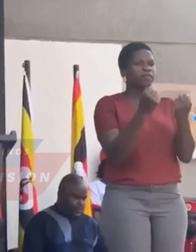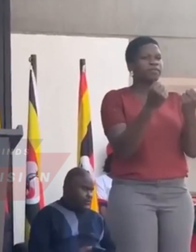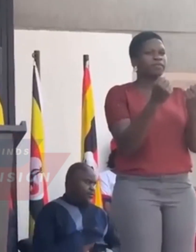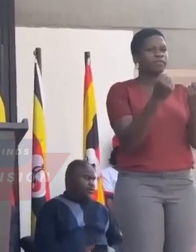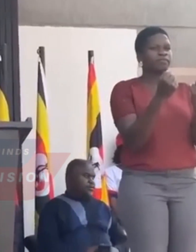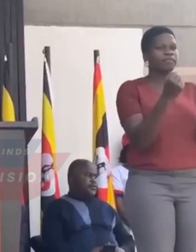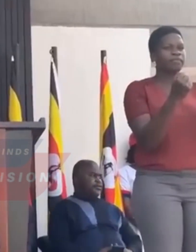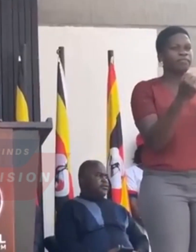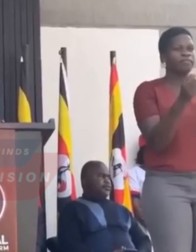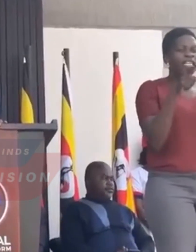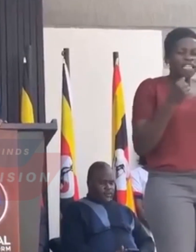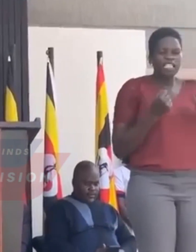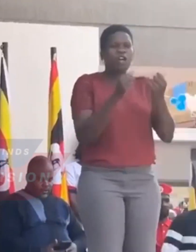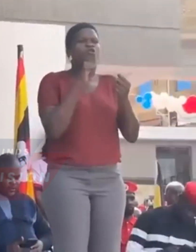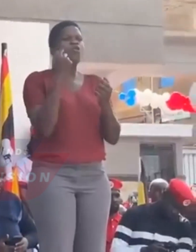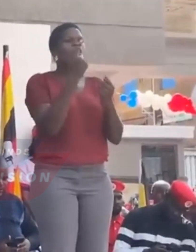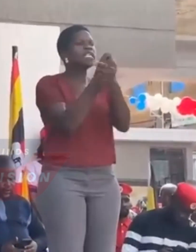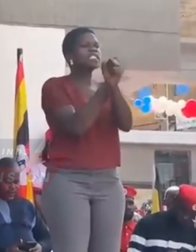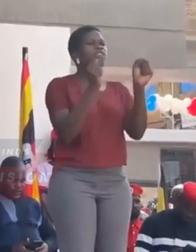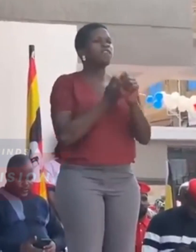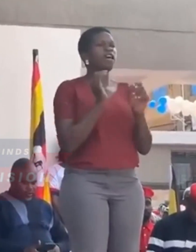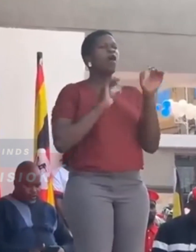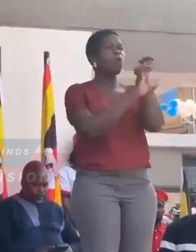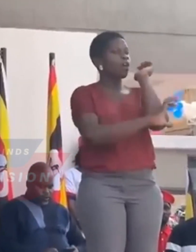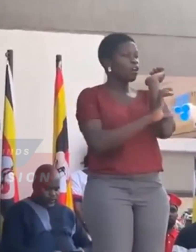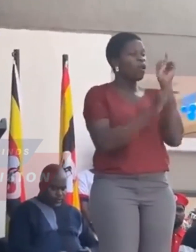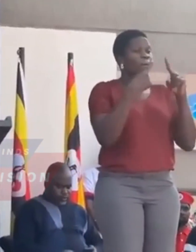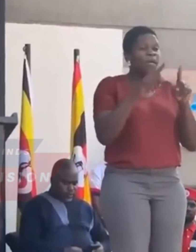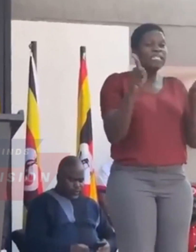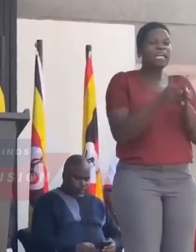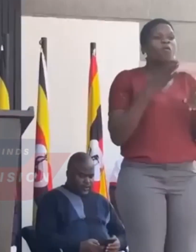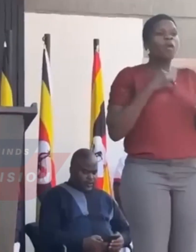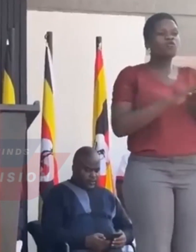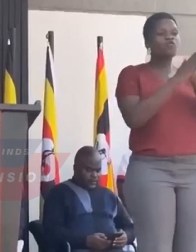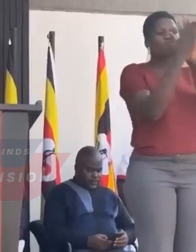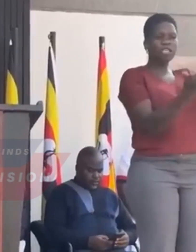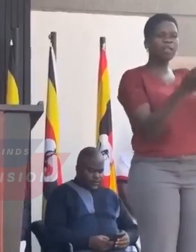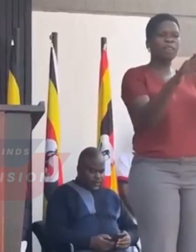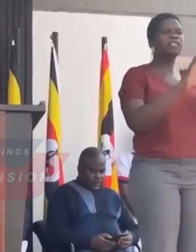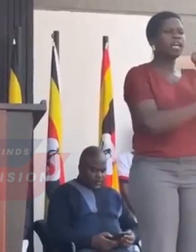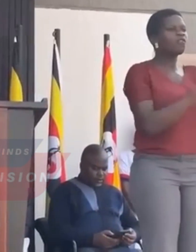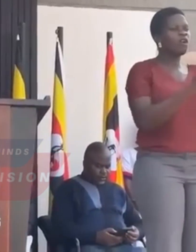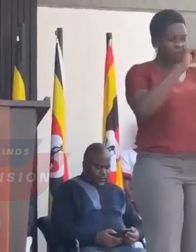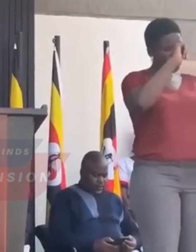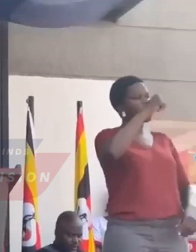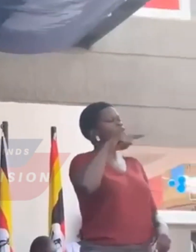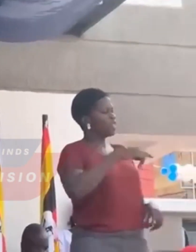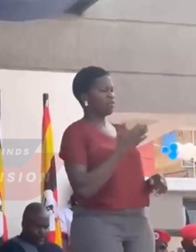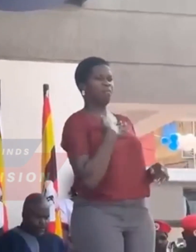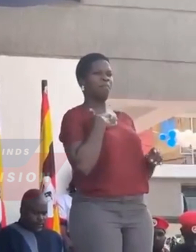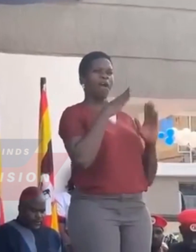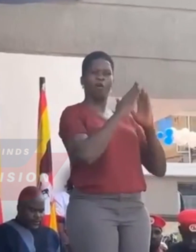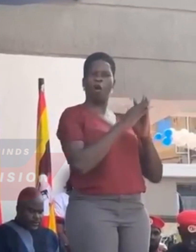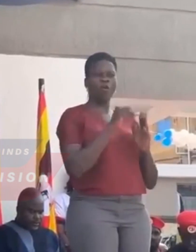for not only liberating our country, but to transform it into a country that we can be proud to call home. To